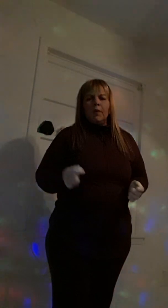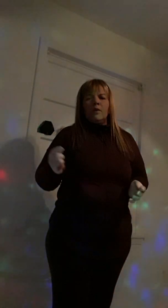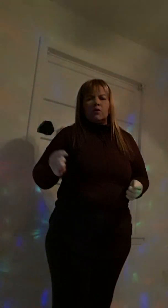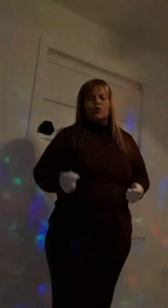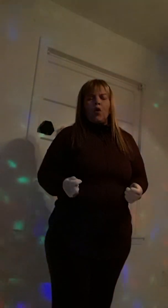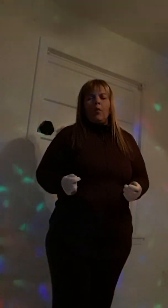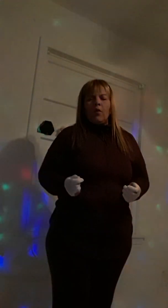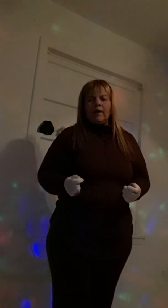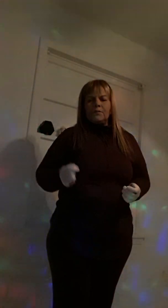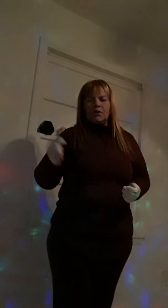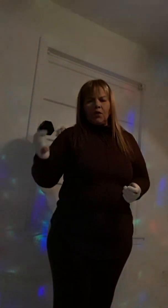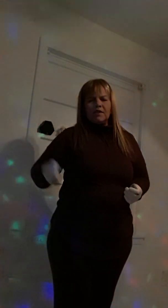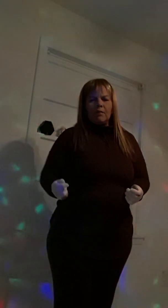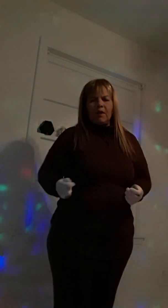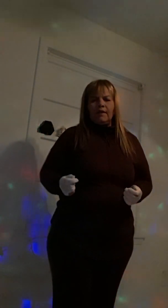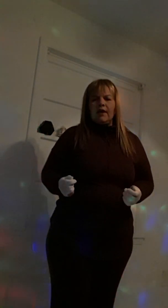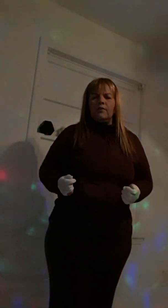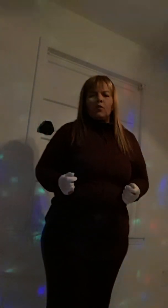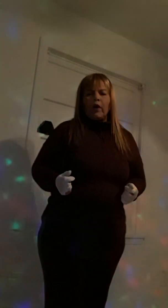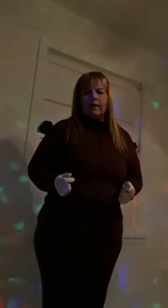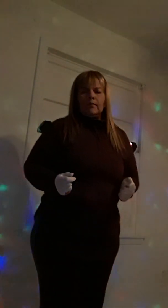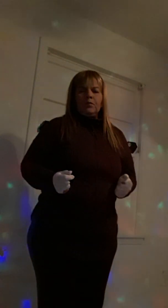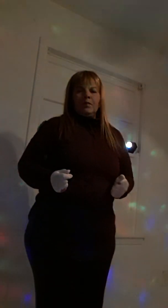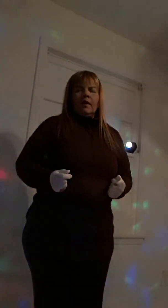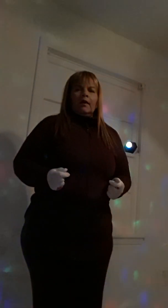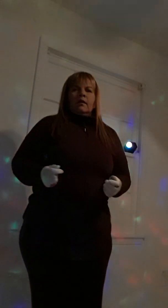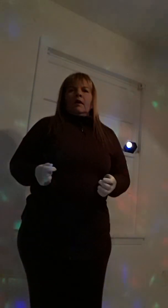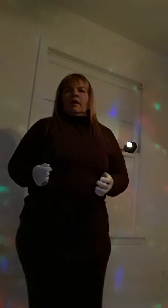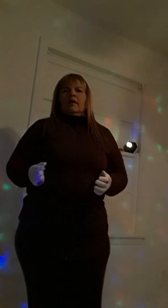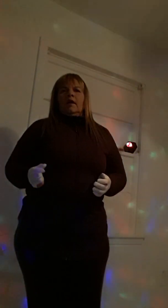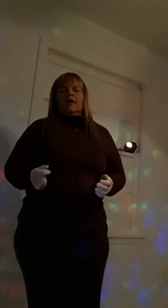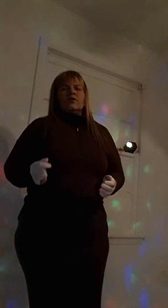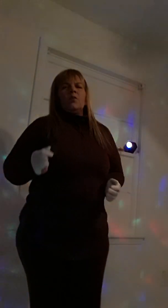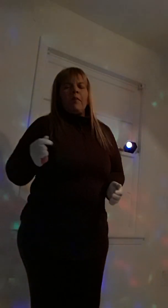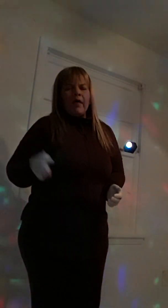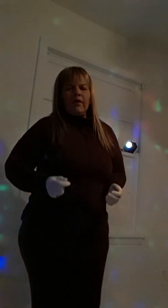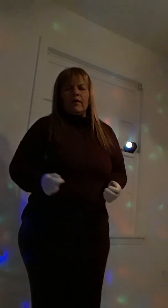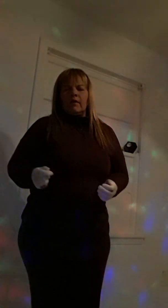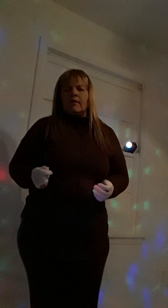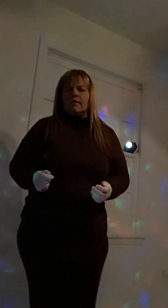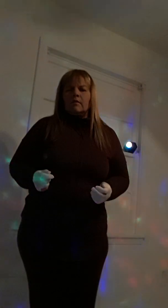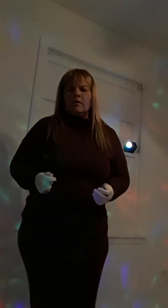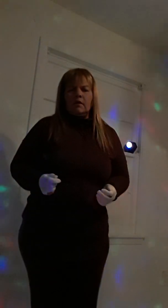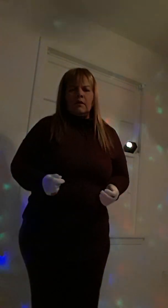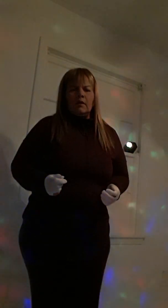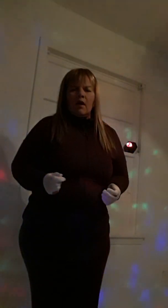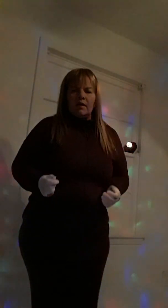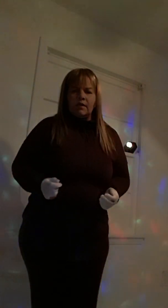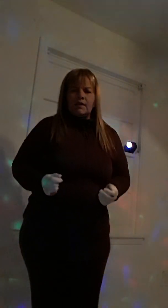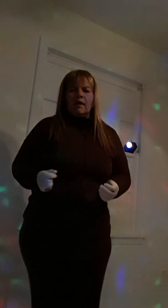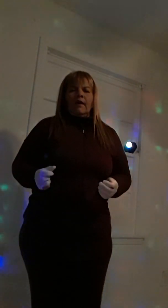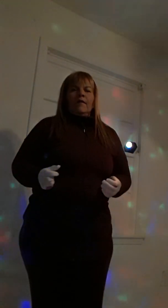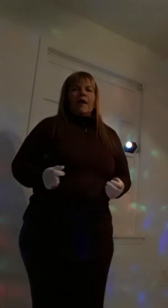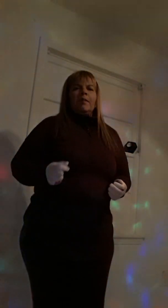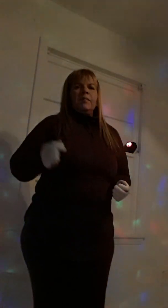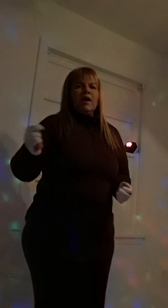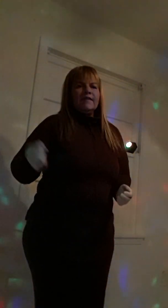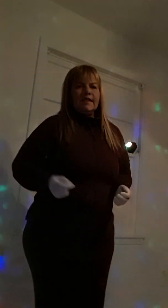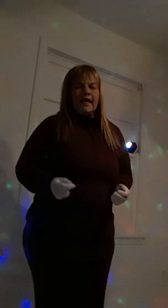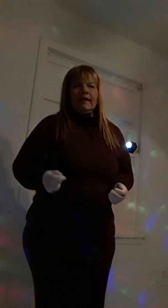vimos cómo las personas aprendieron, right? It doesn't bother us that people have said that